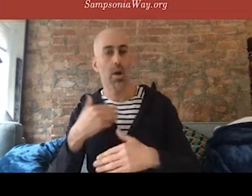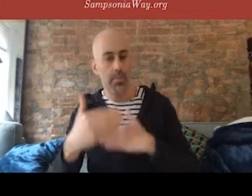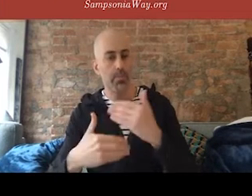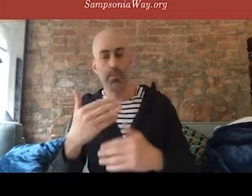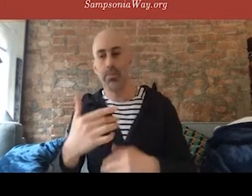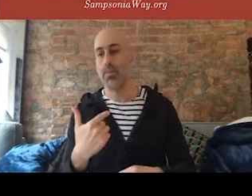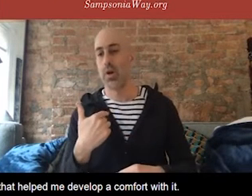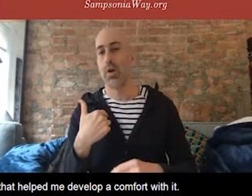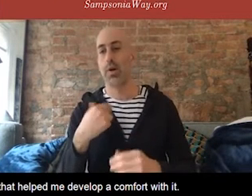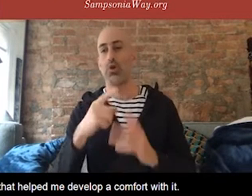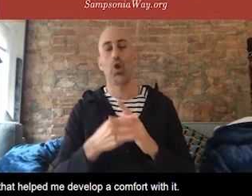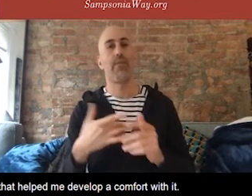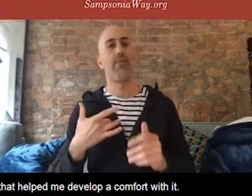there.